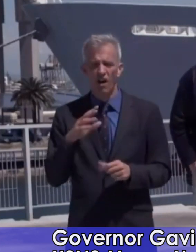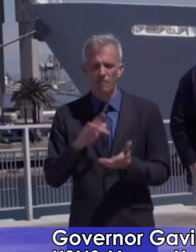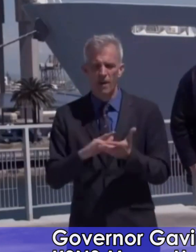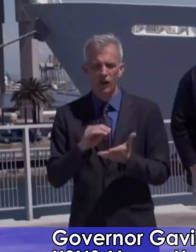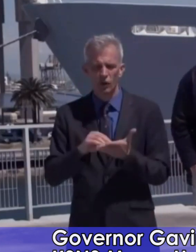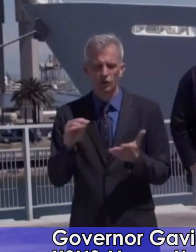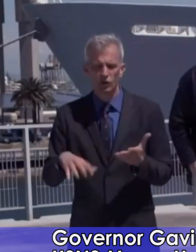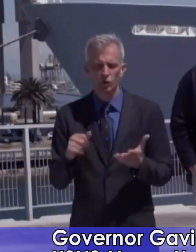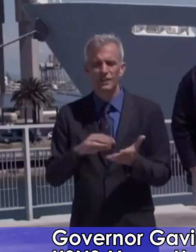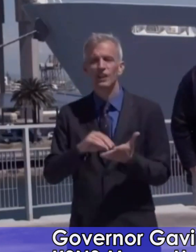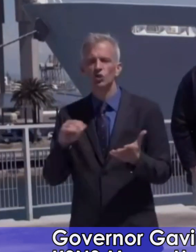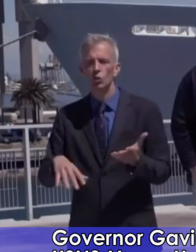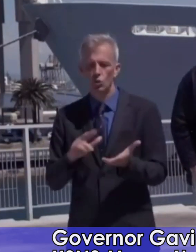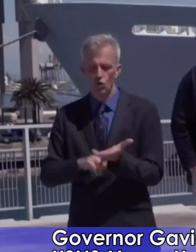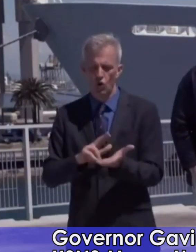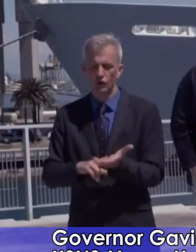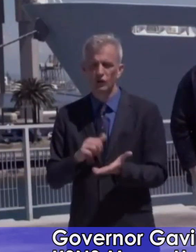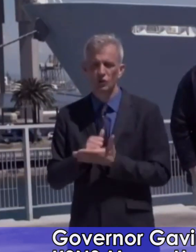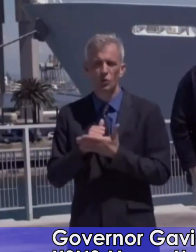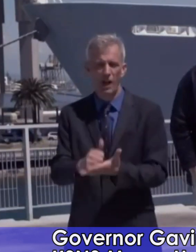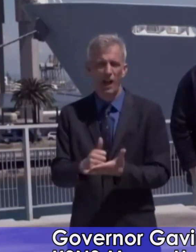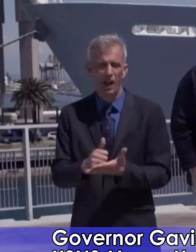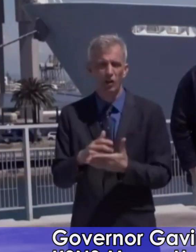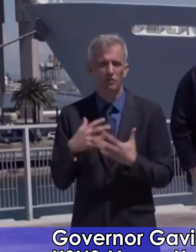Yeah, the question of being able to